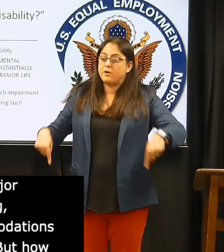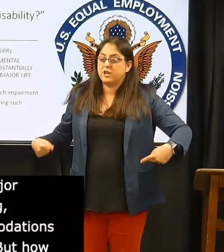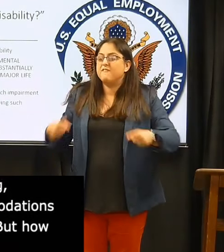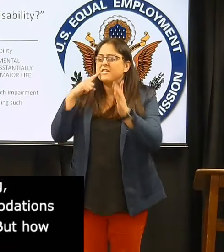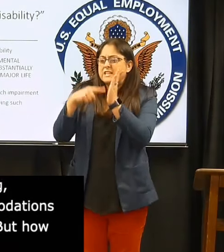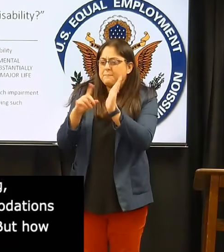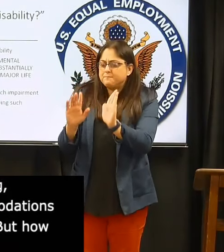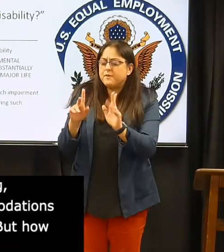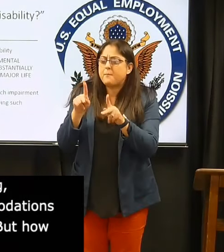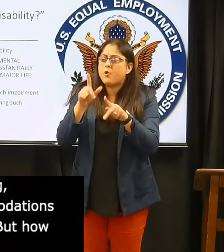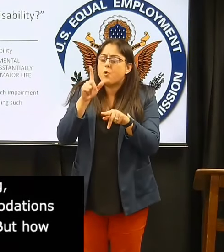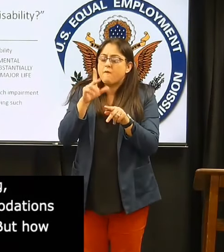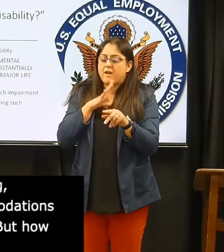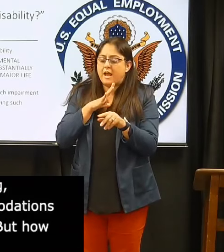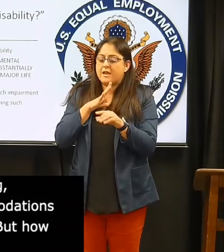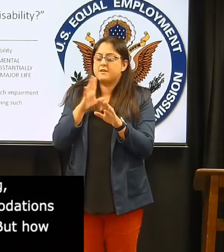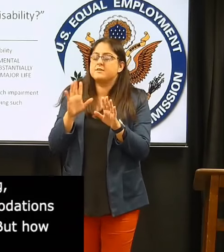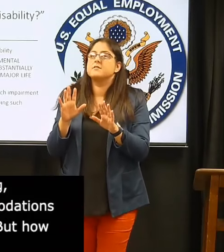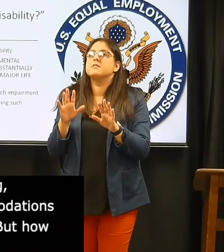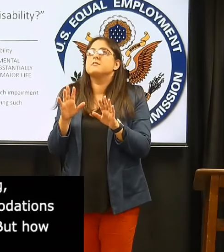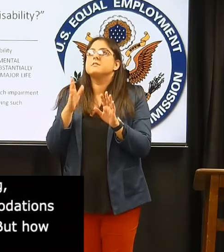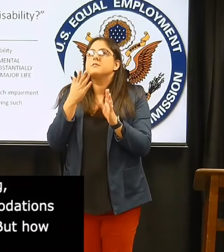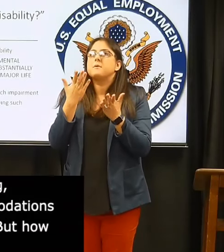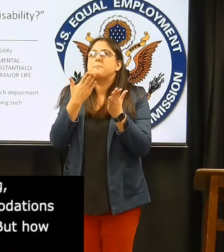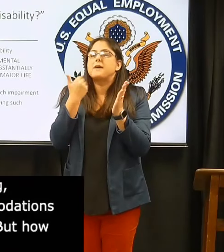For example, someone in a wheelchair.